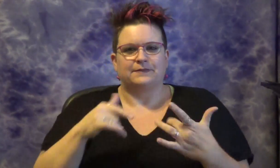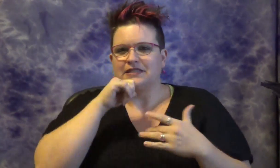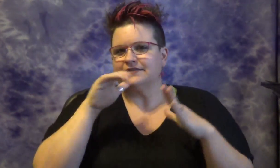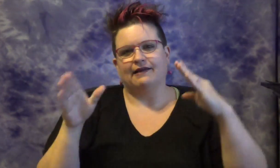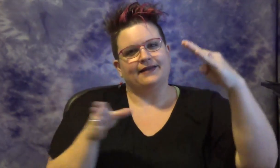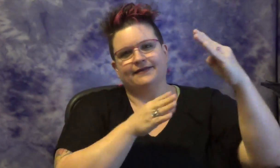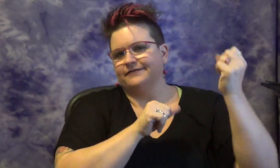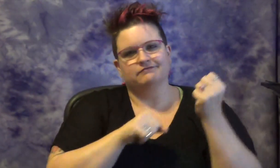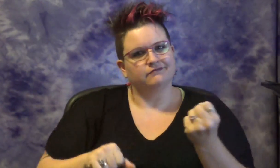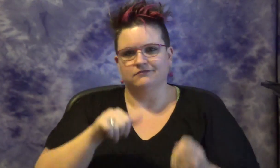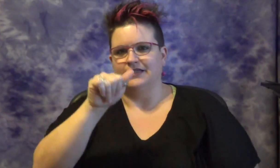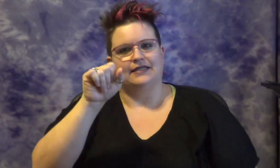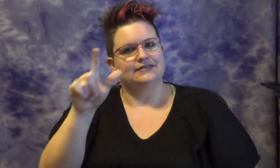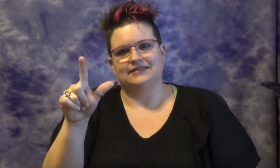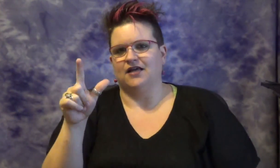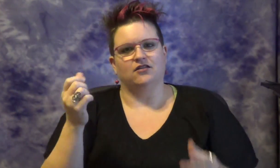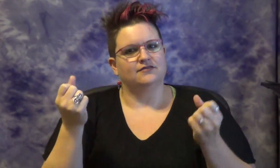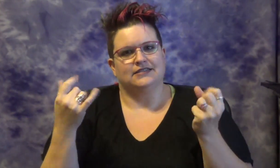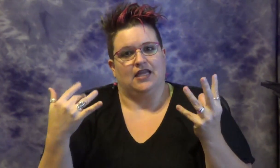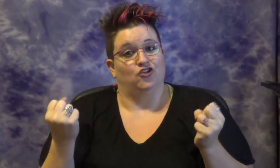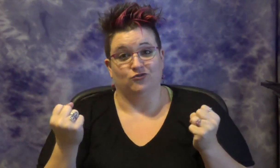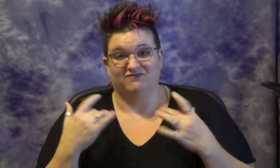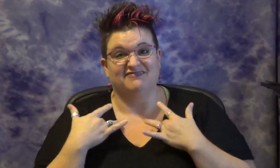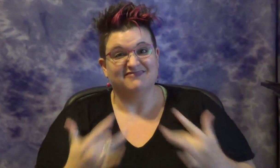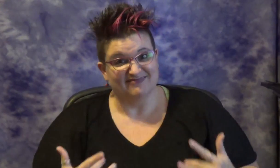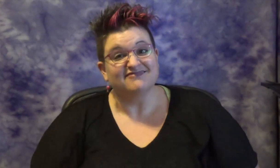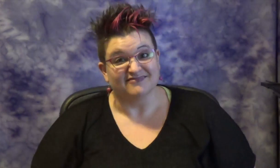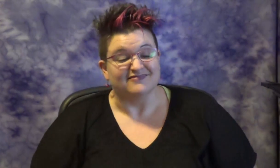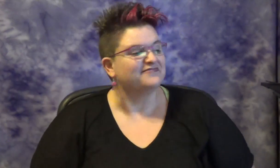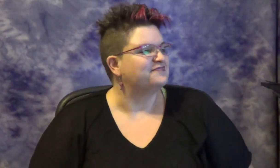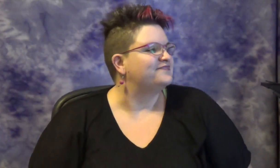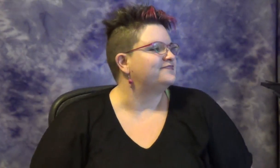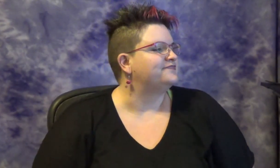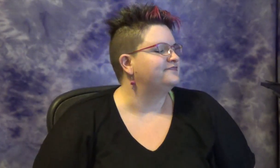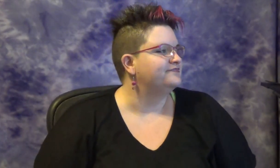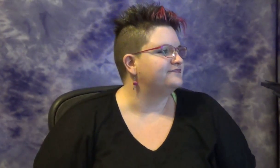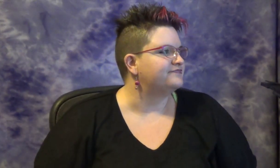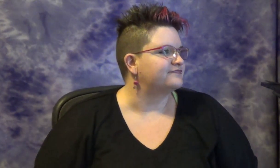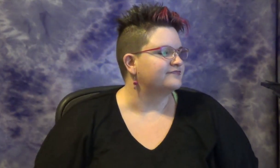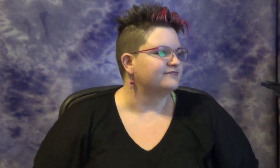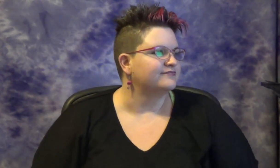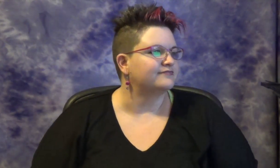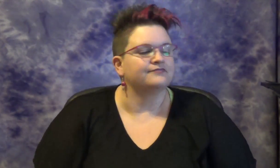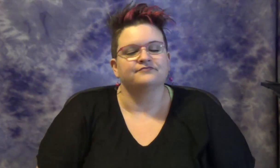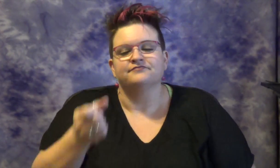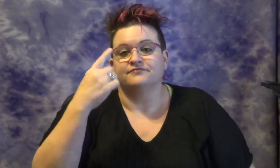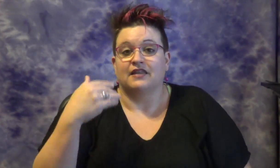or English side of the continuum of language. They are not signing ASL typically.